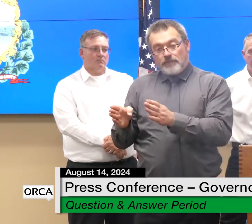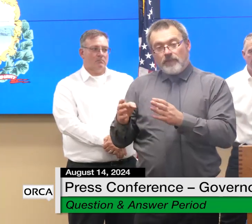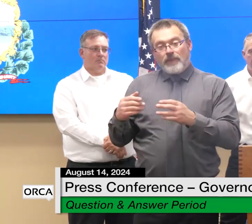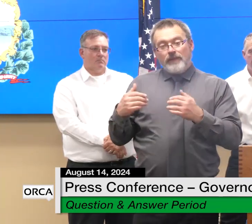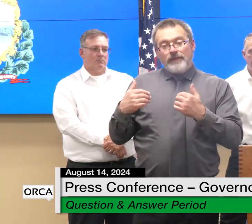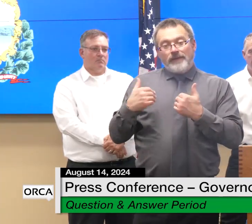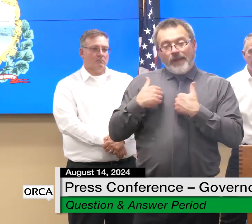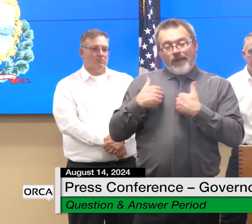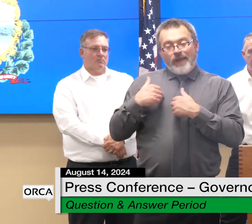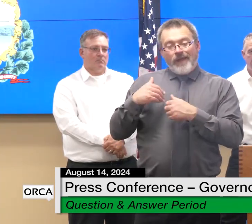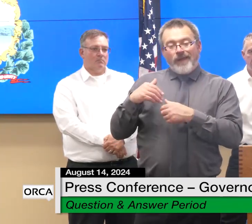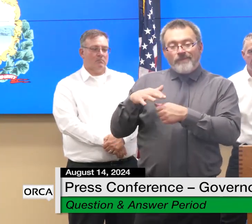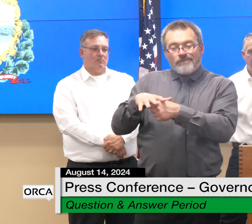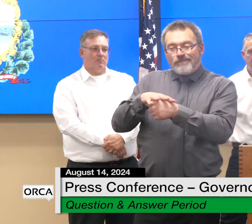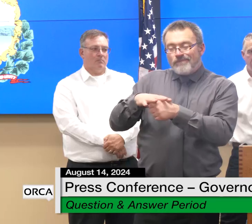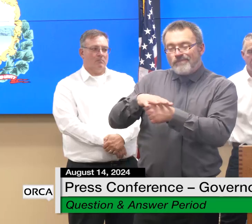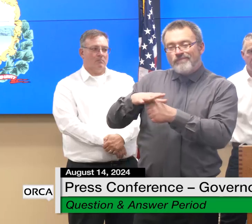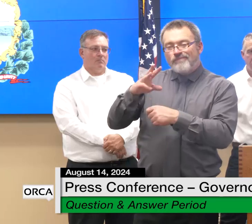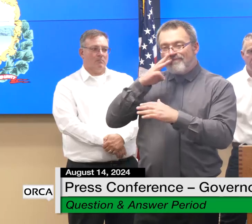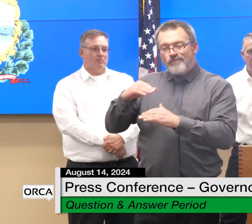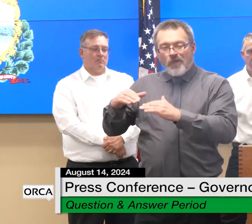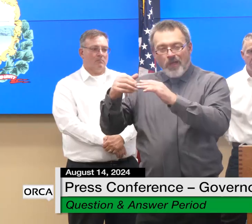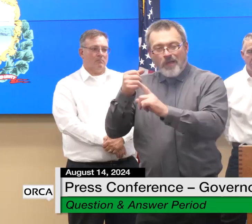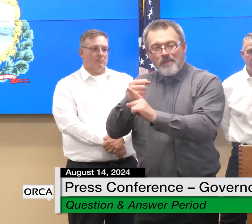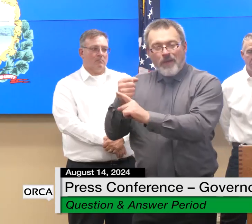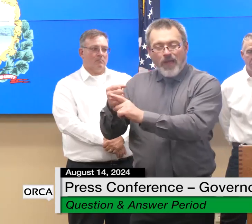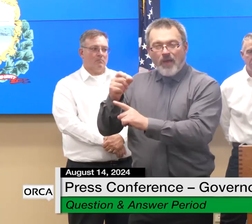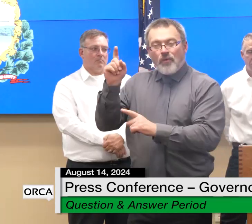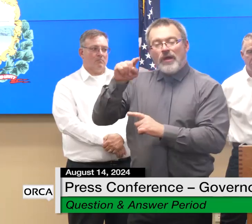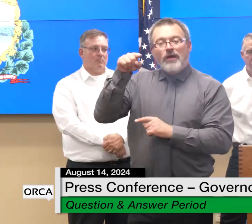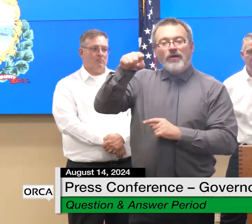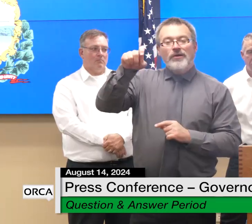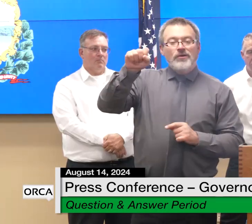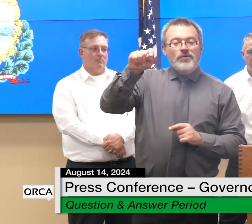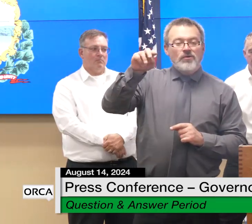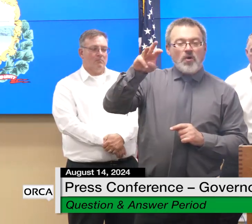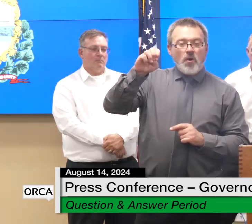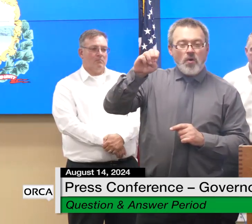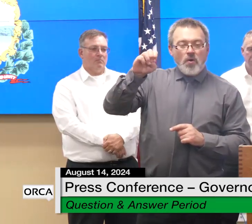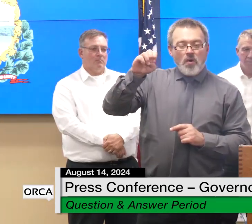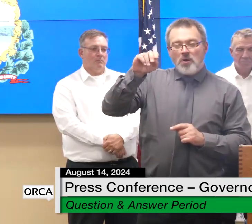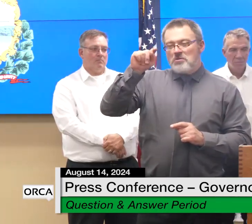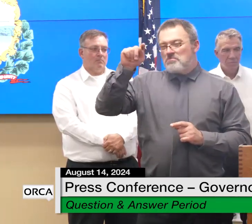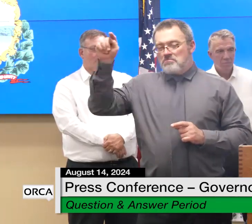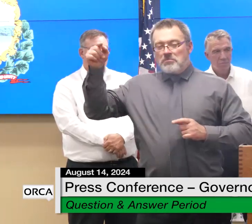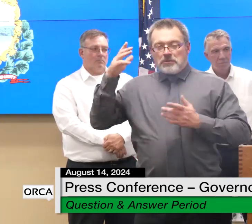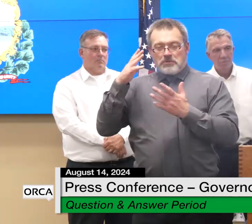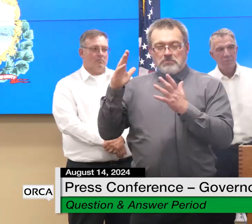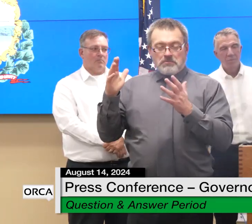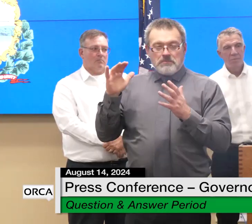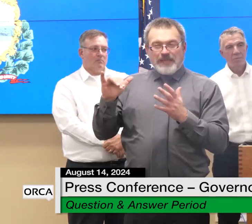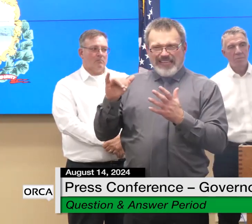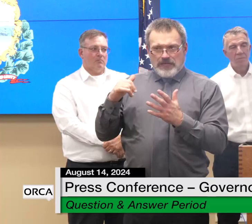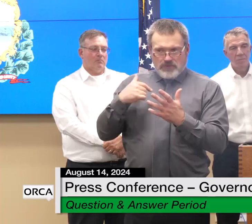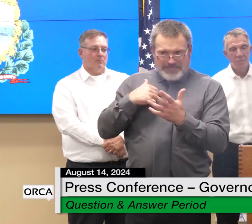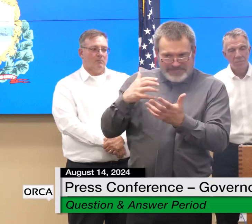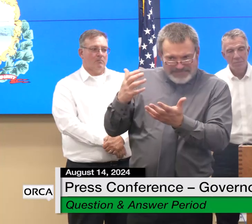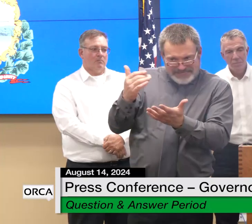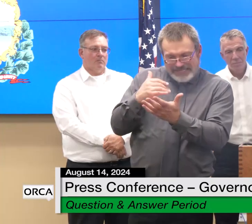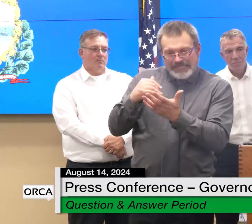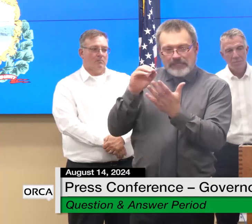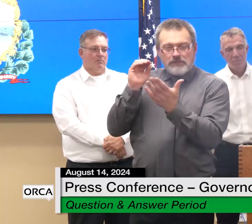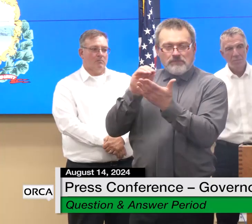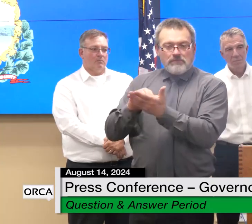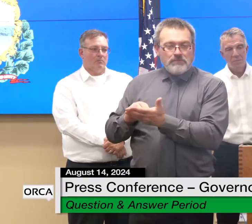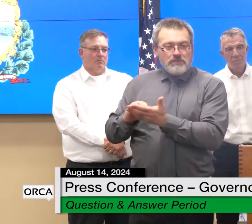localized flooding that impacted Stowe primarily. That, in order to gather the data to support a declaration, we've had to ask